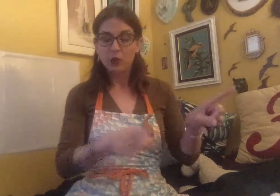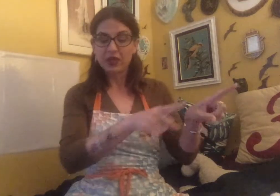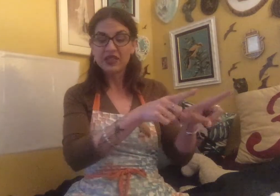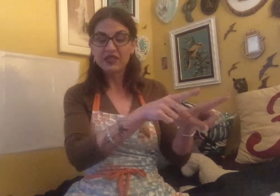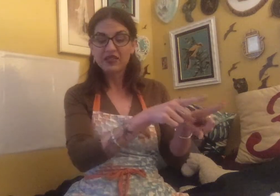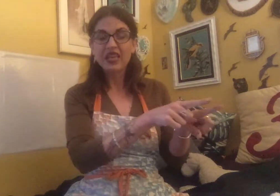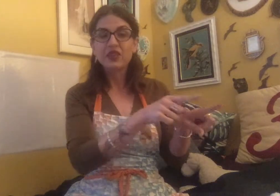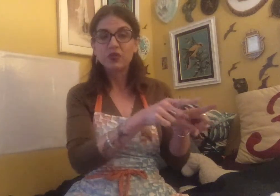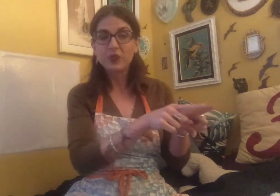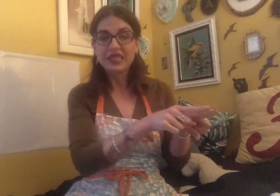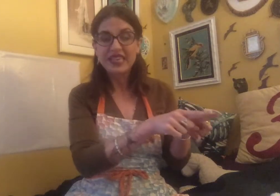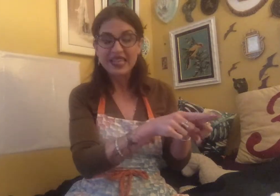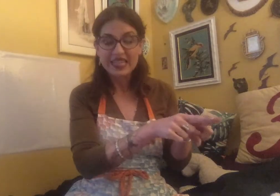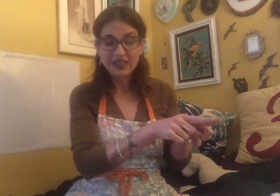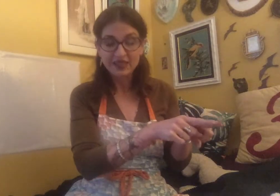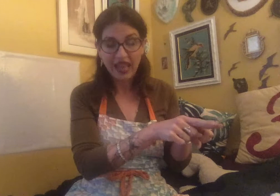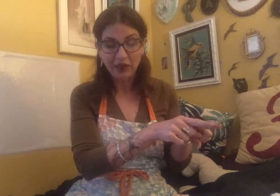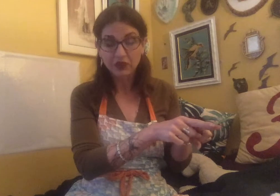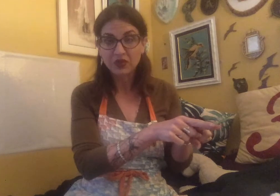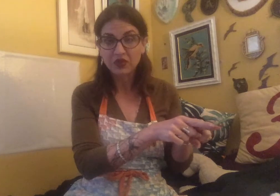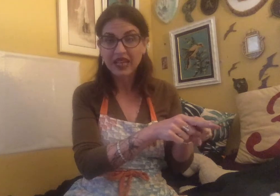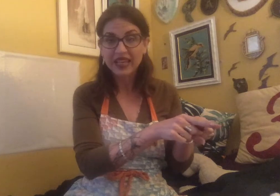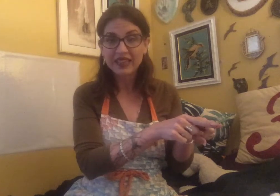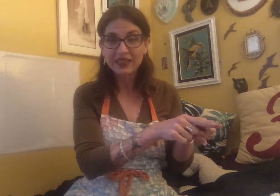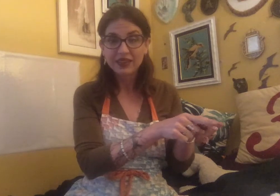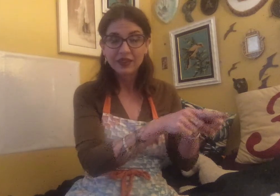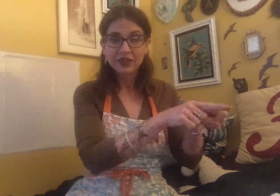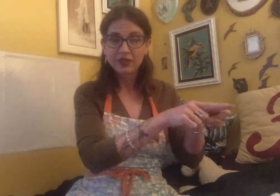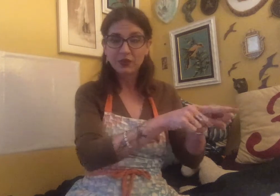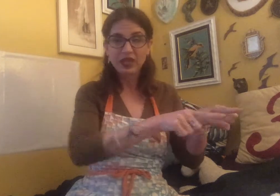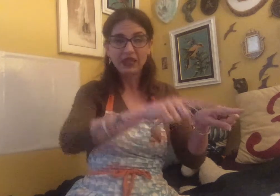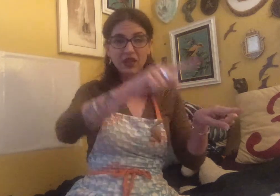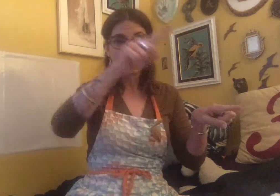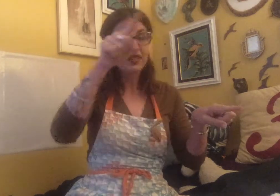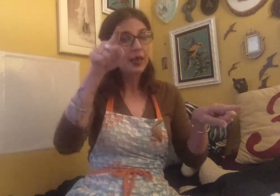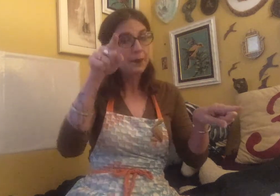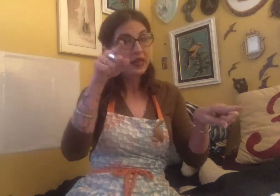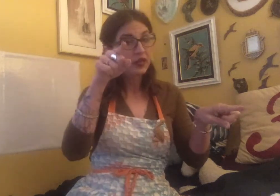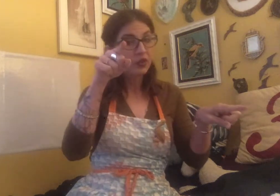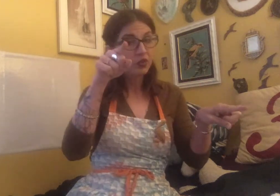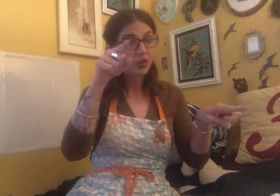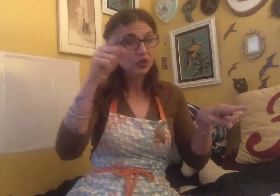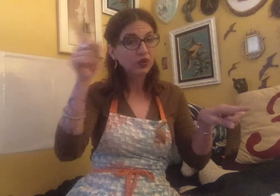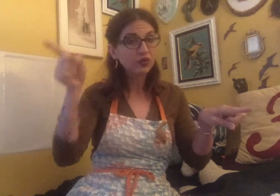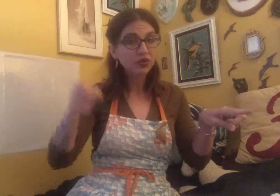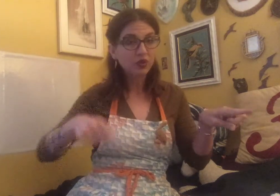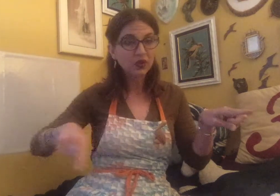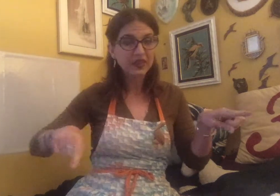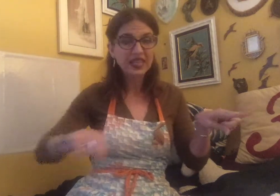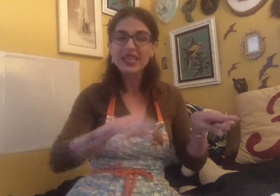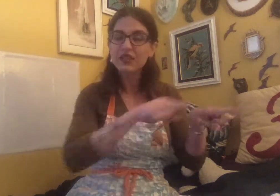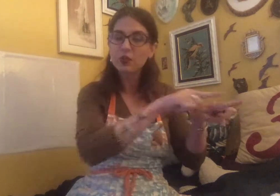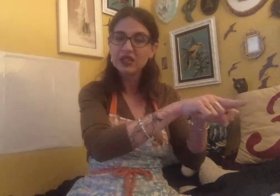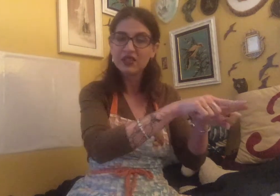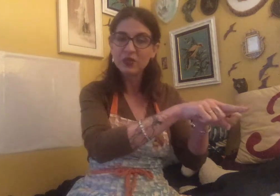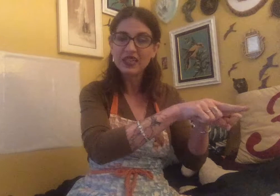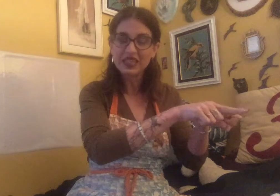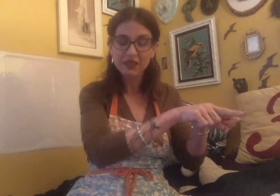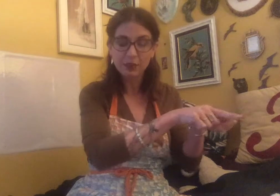We're going to say those beginning sounds, okay? So we're not going to that middle of the roller coaster or the end. We just want to hear the